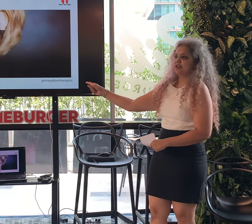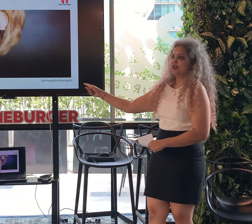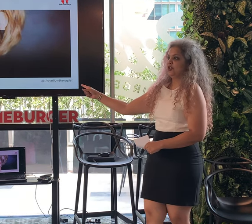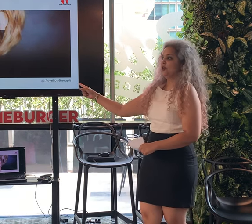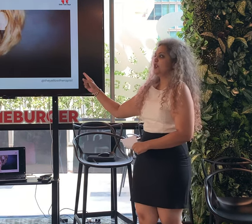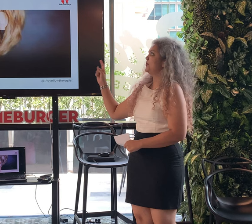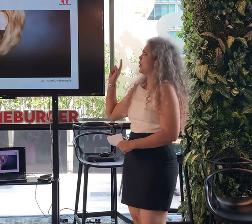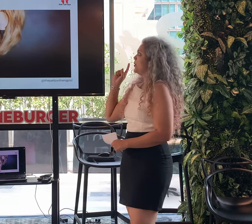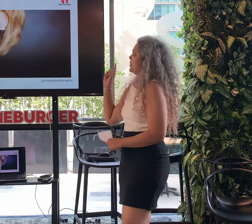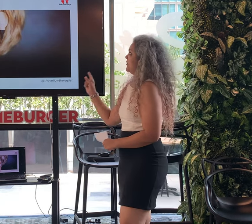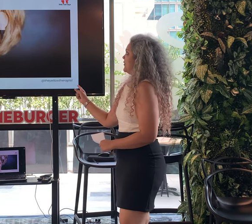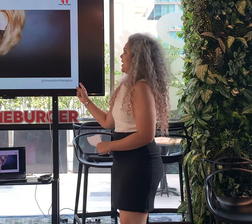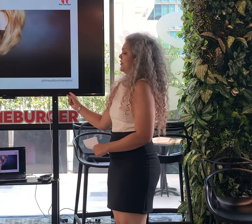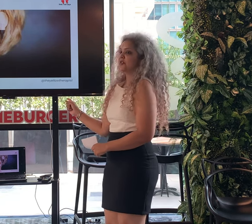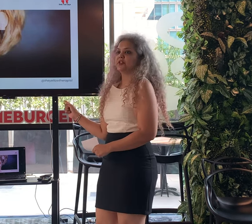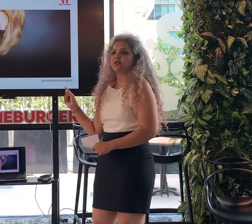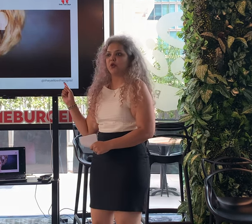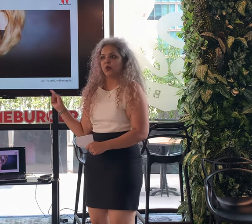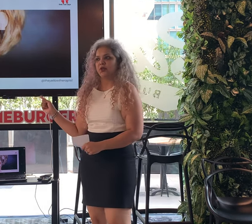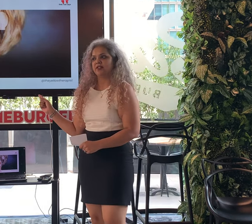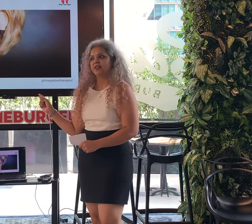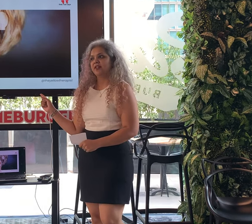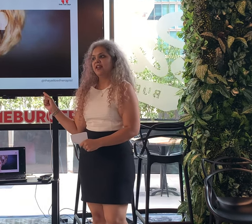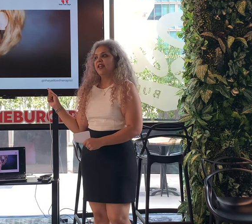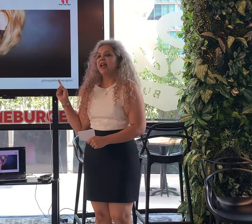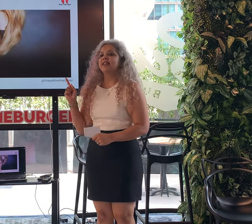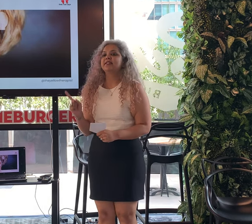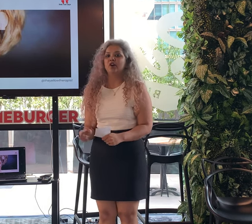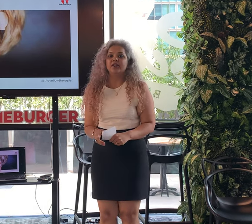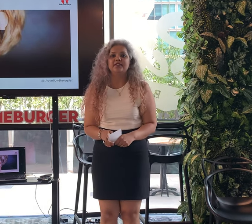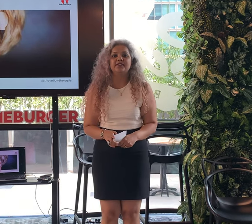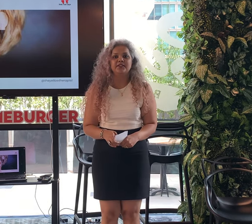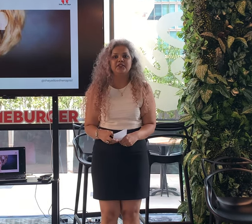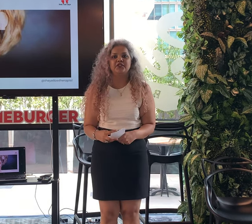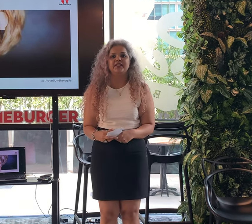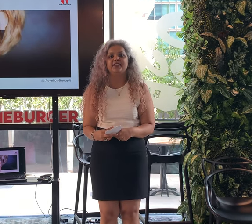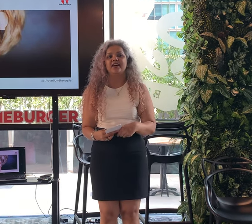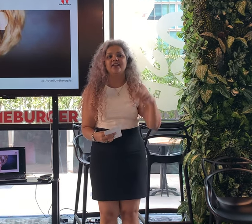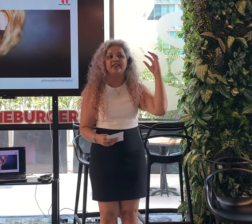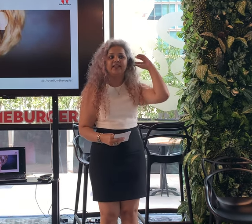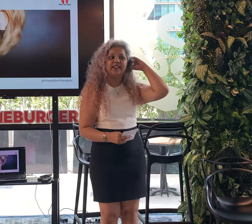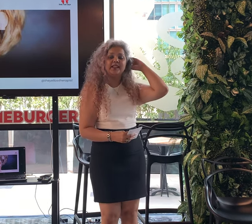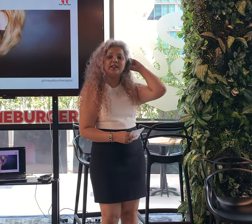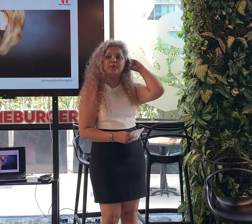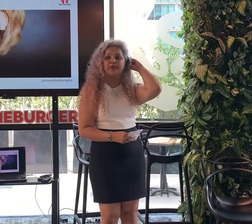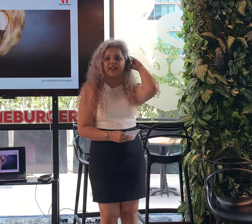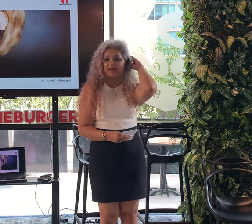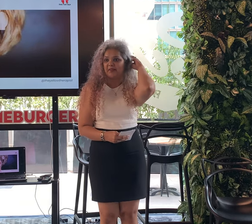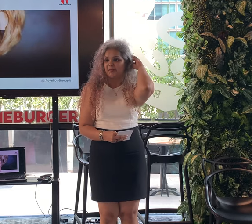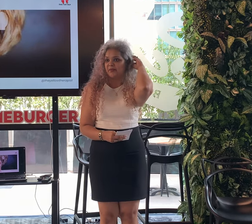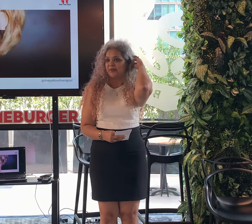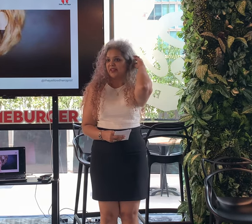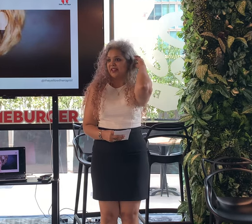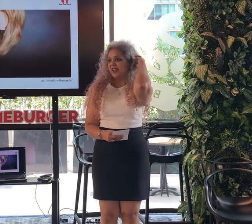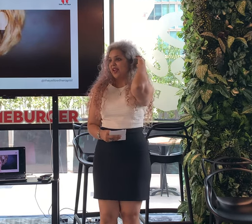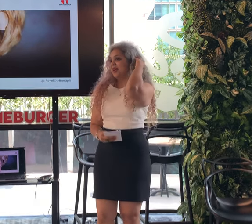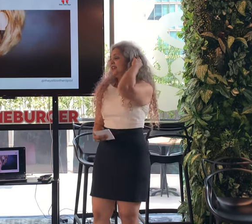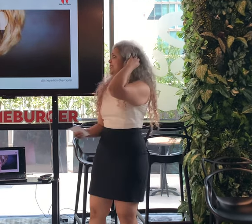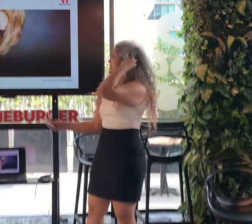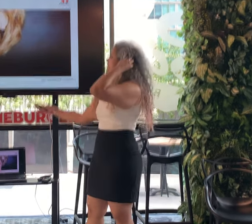who is probably five years old, has got a surgery done in the brain. This is